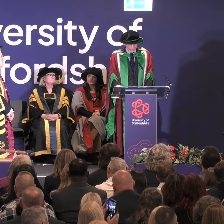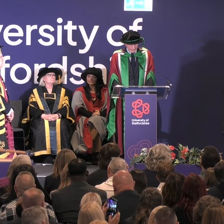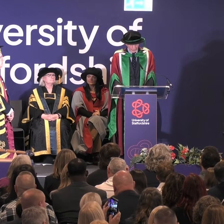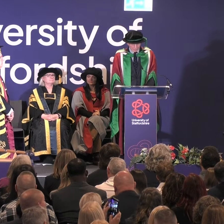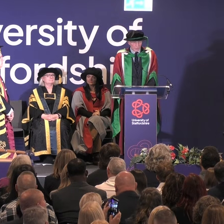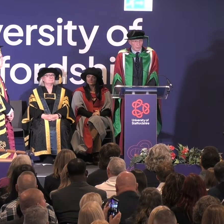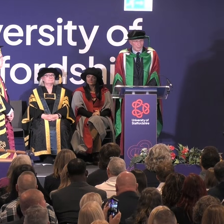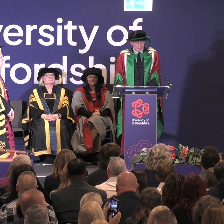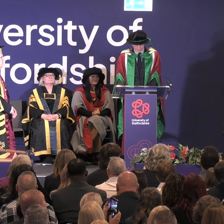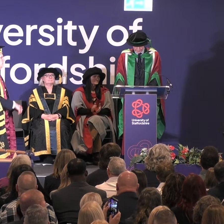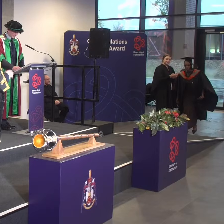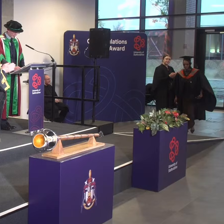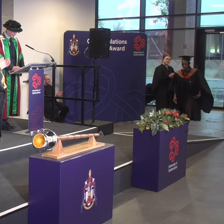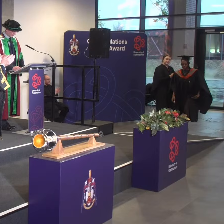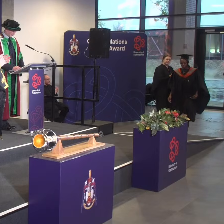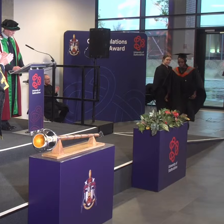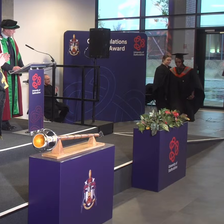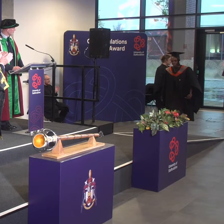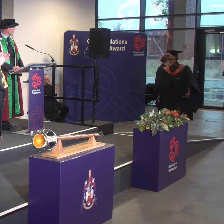Tiana Leah McCubin.